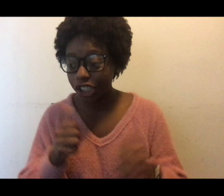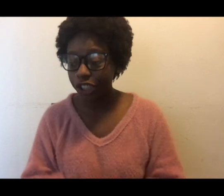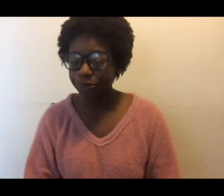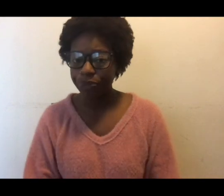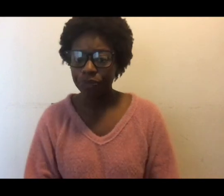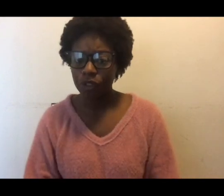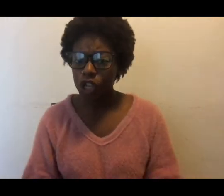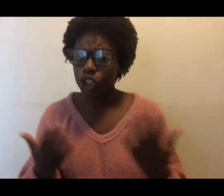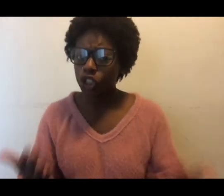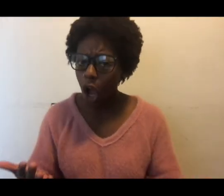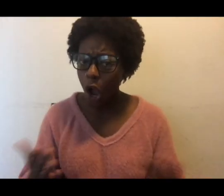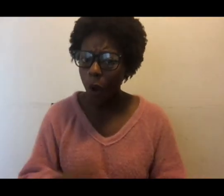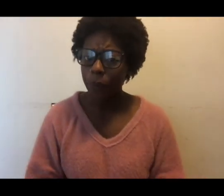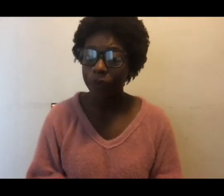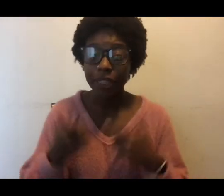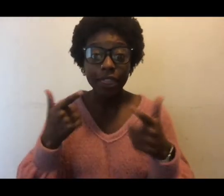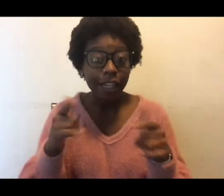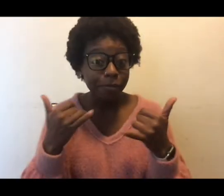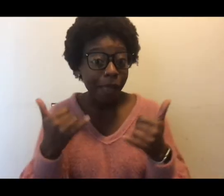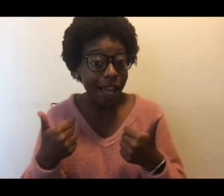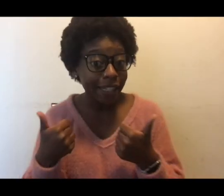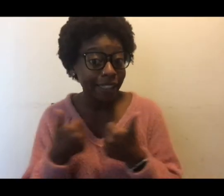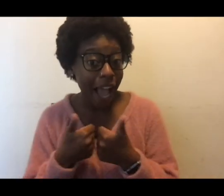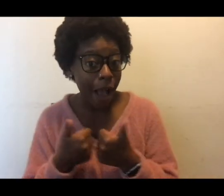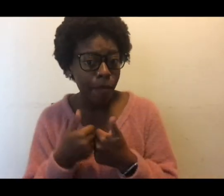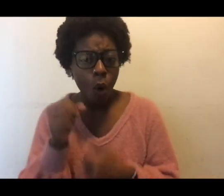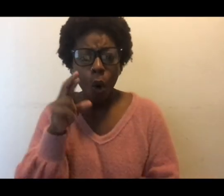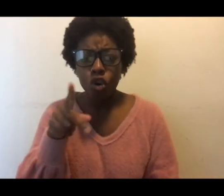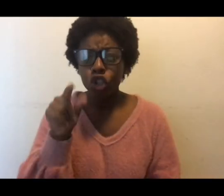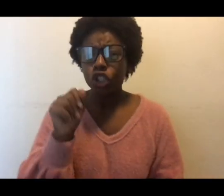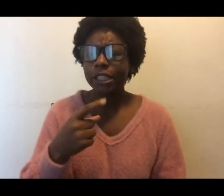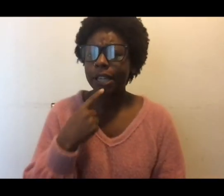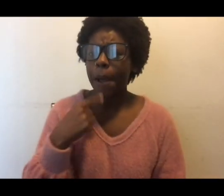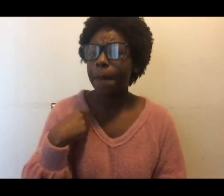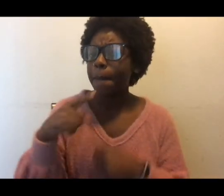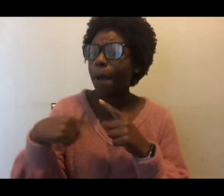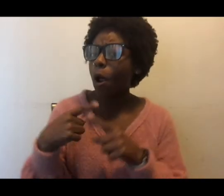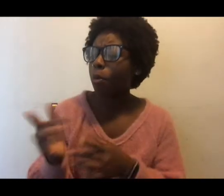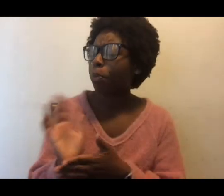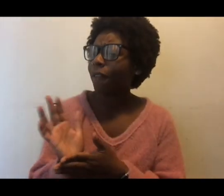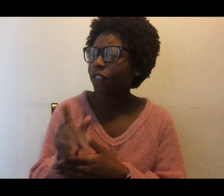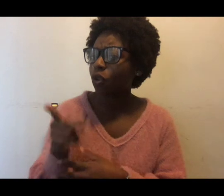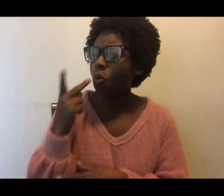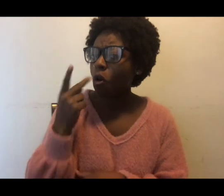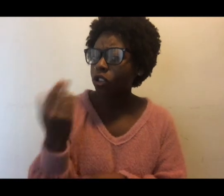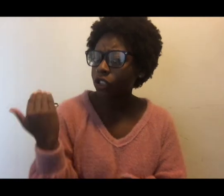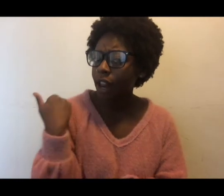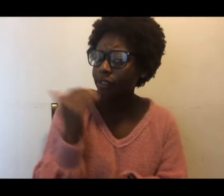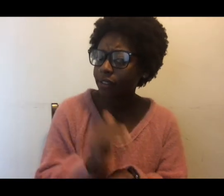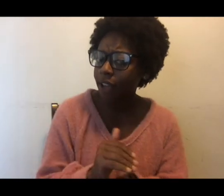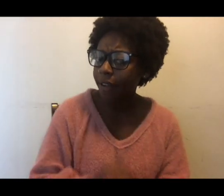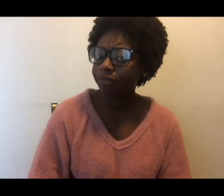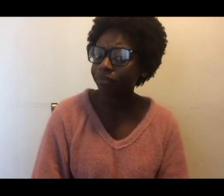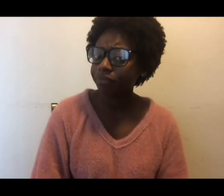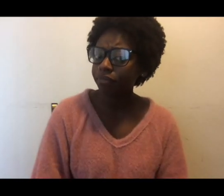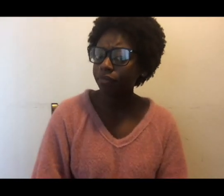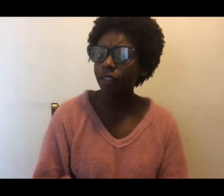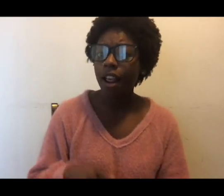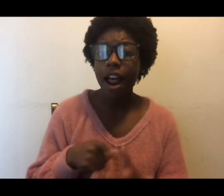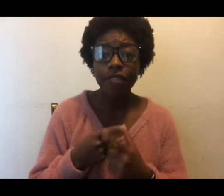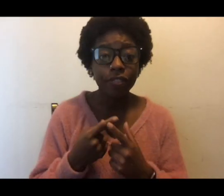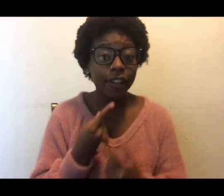faster. So, let's play a game, or can you tell me more about the movie you watched last